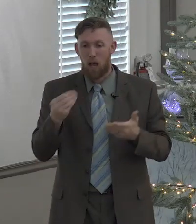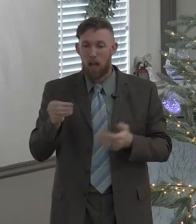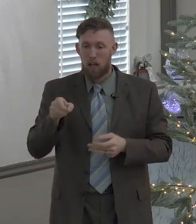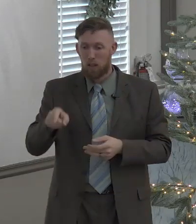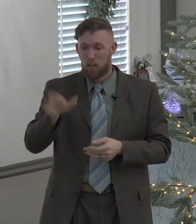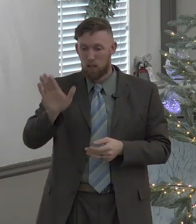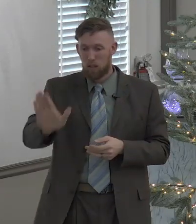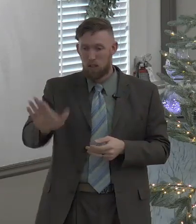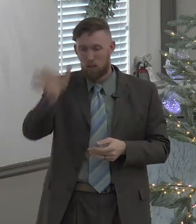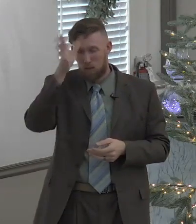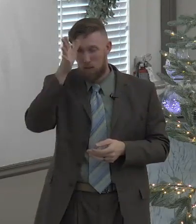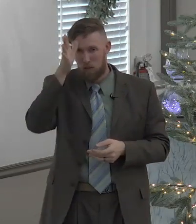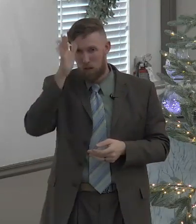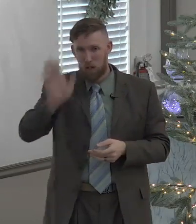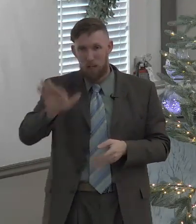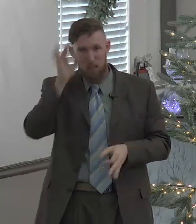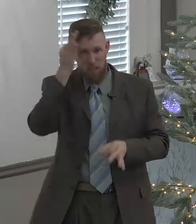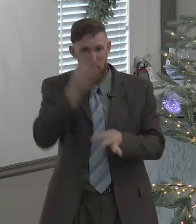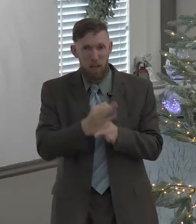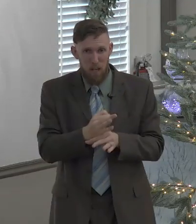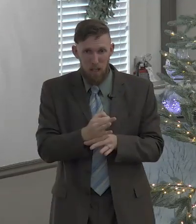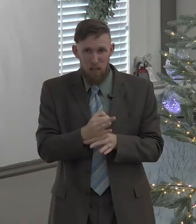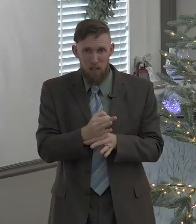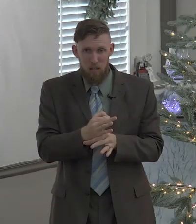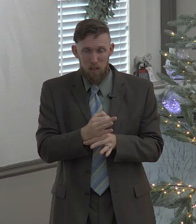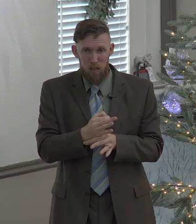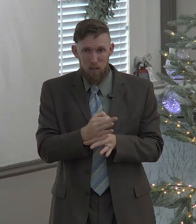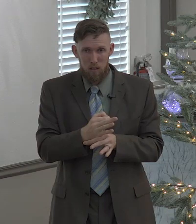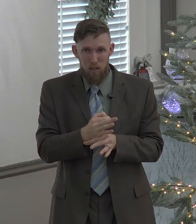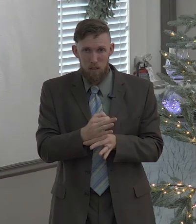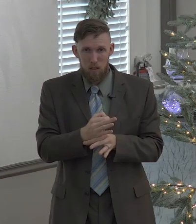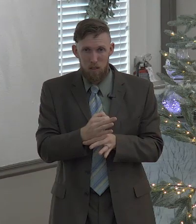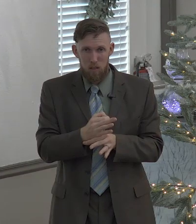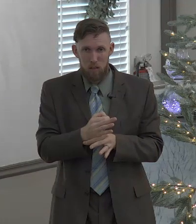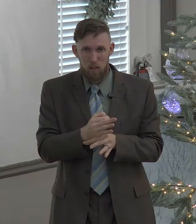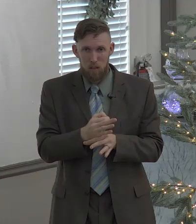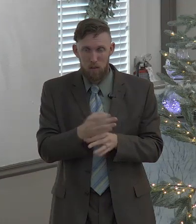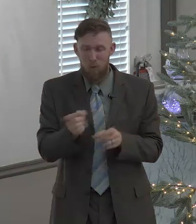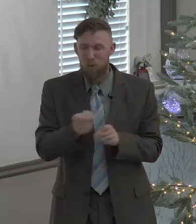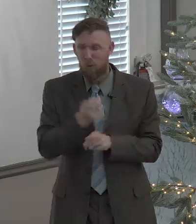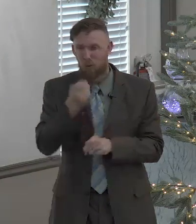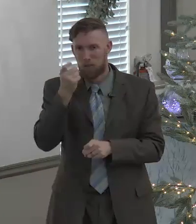In the end, the faith of Jairus won.